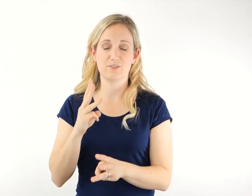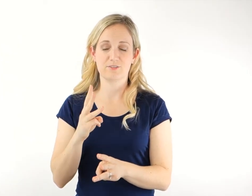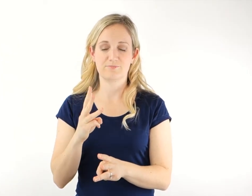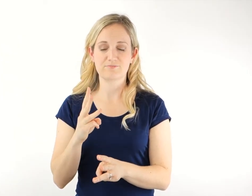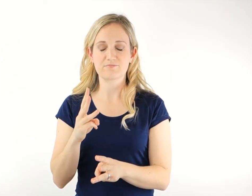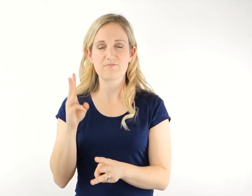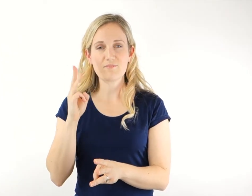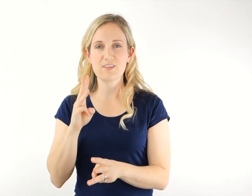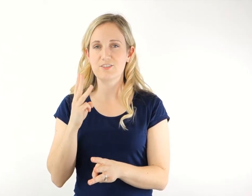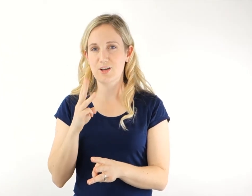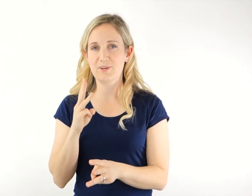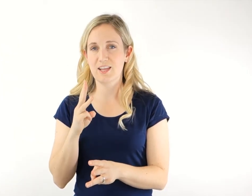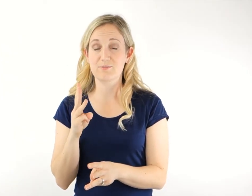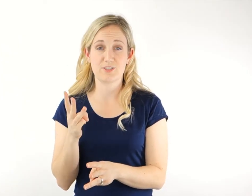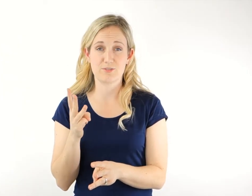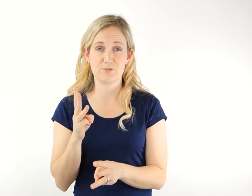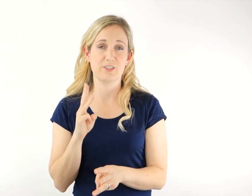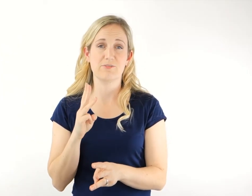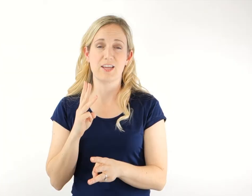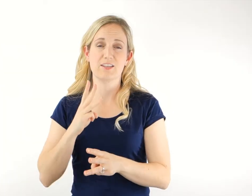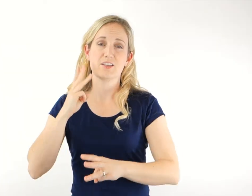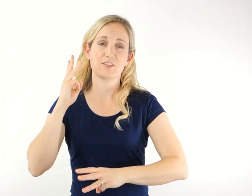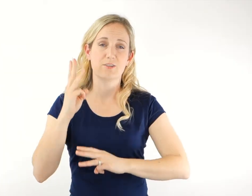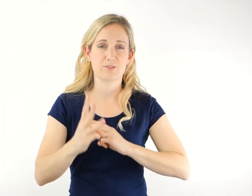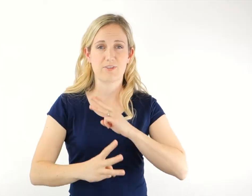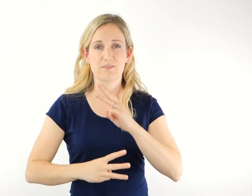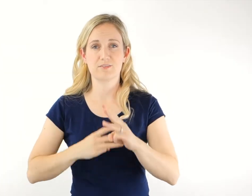your dominant hand, which is usually right, goes around.